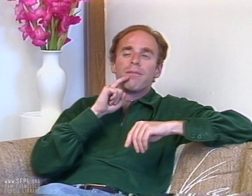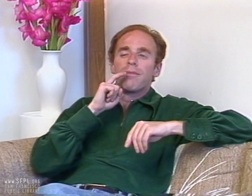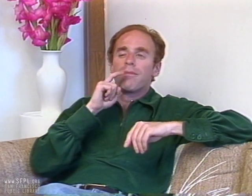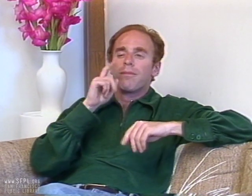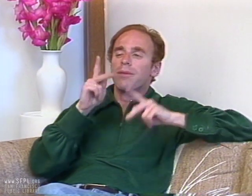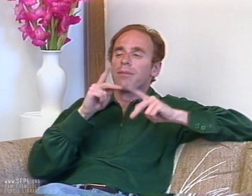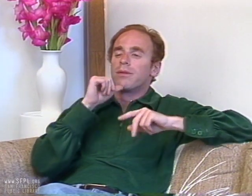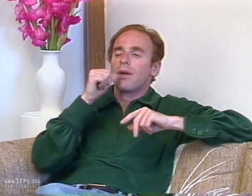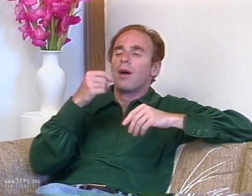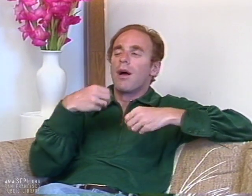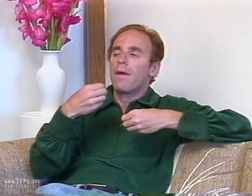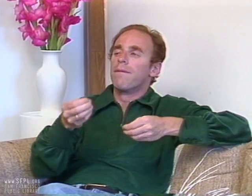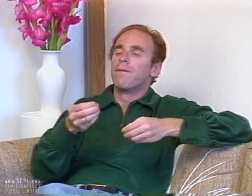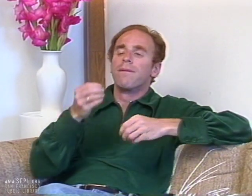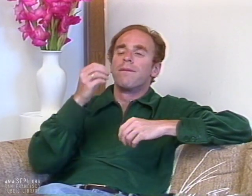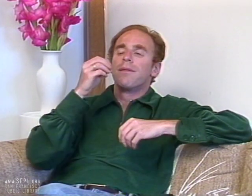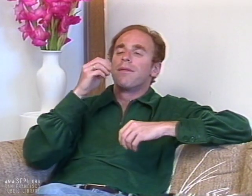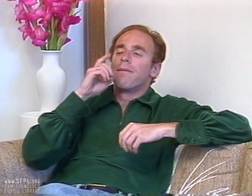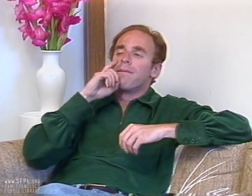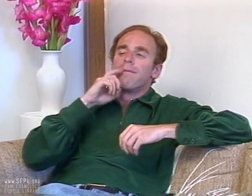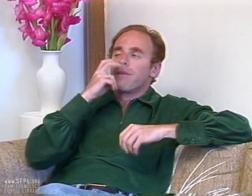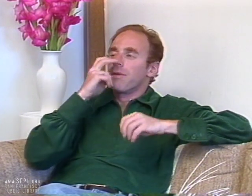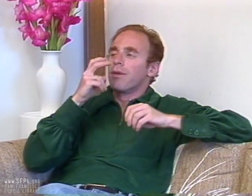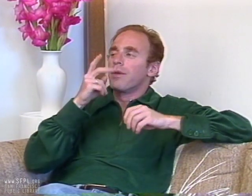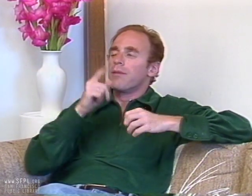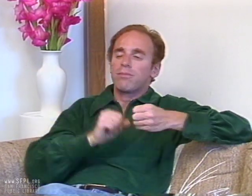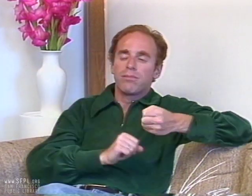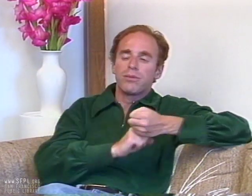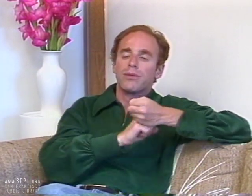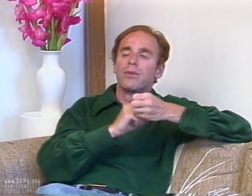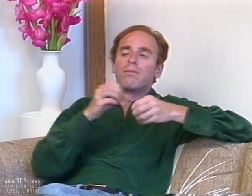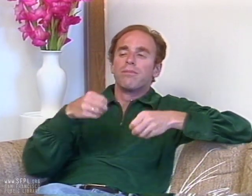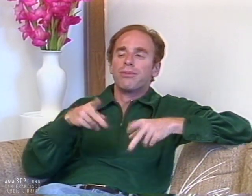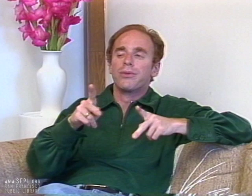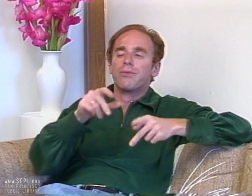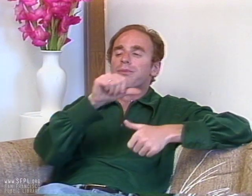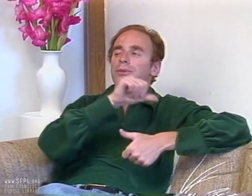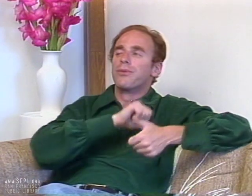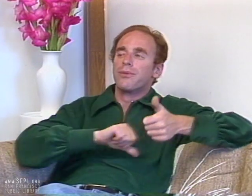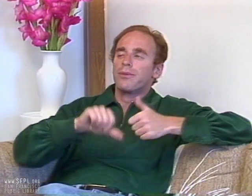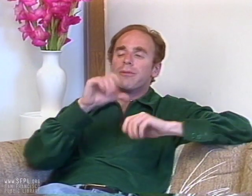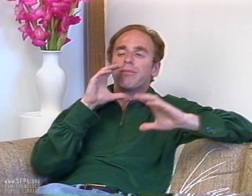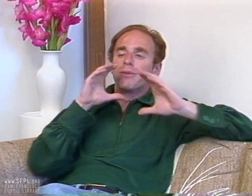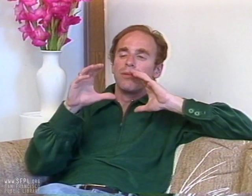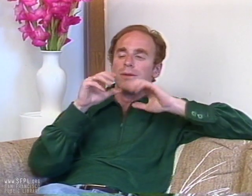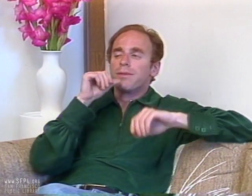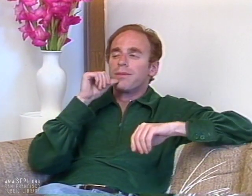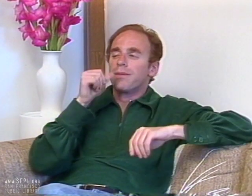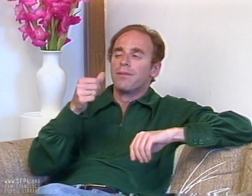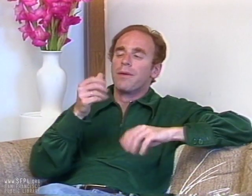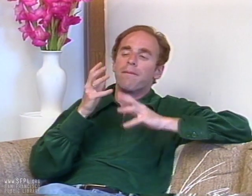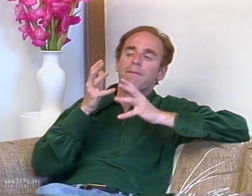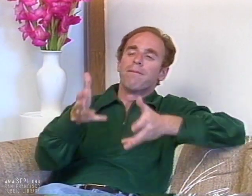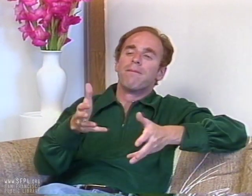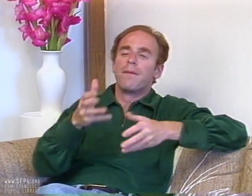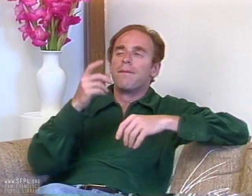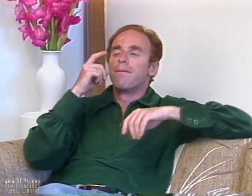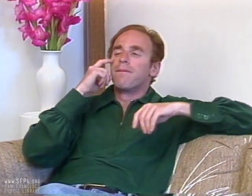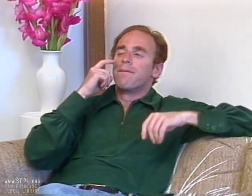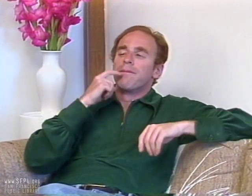support we need, along with opportunities to socialize or communicate. The deaf-blind are left out. And I